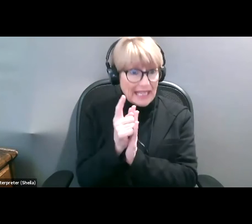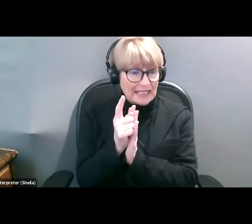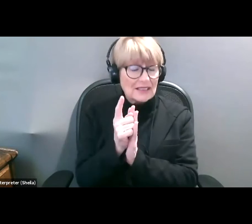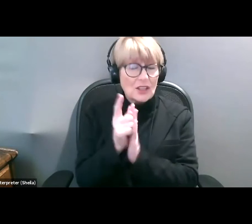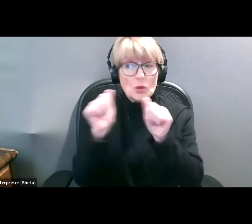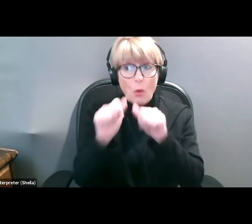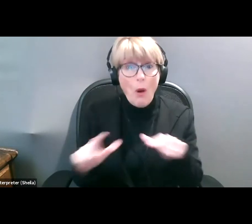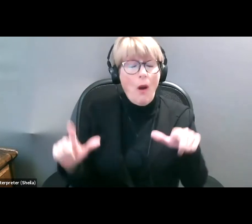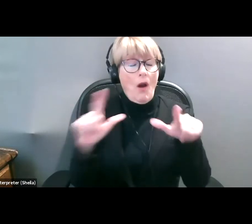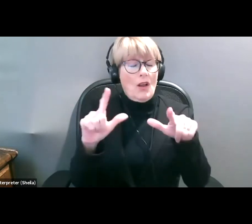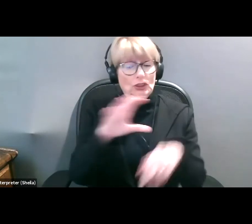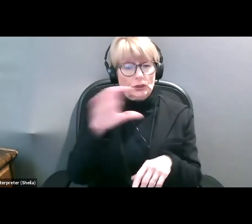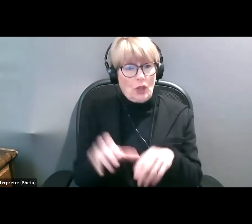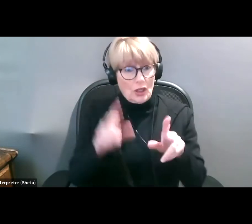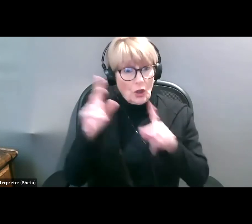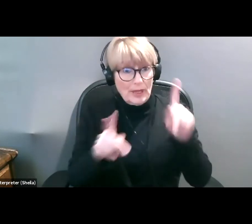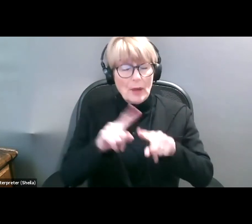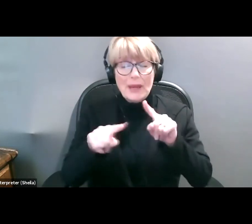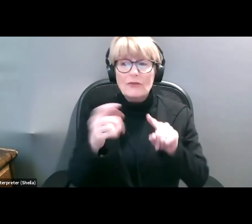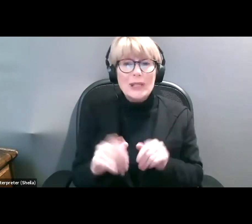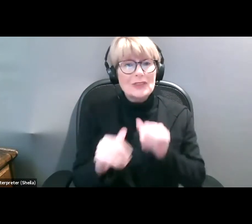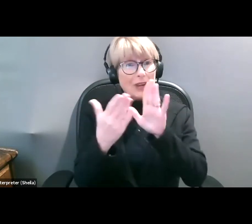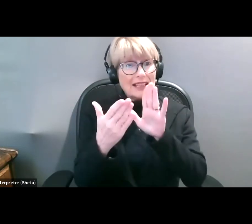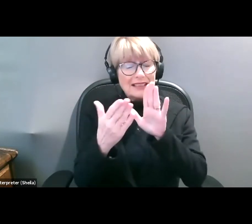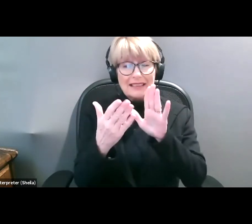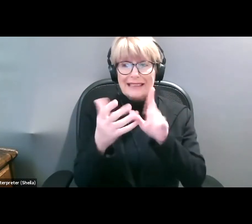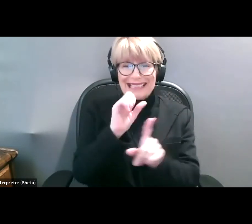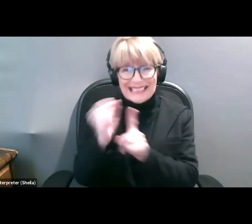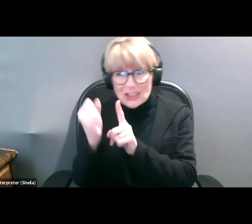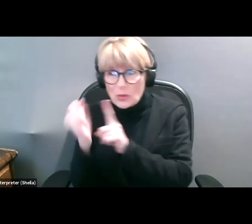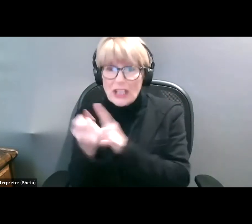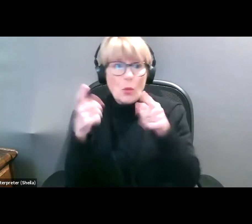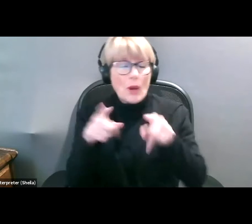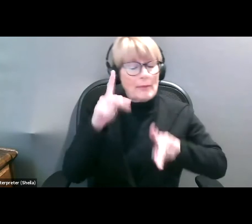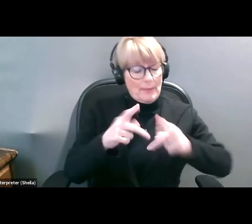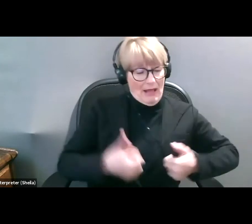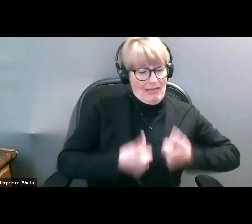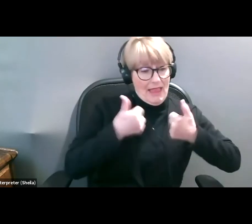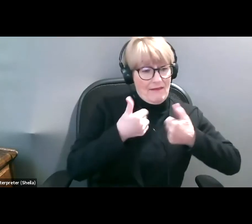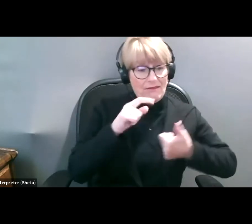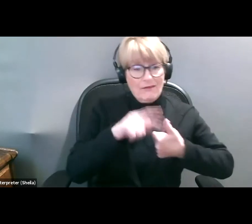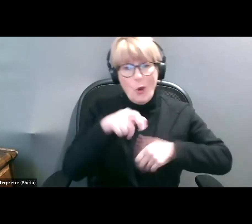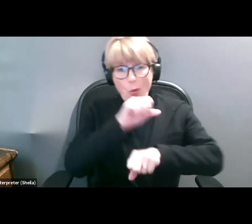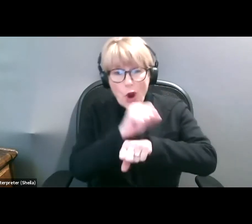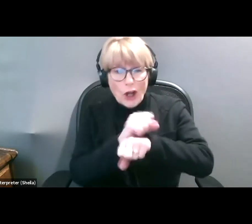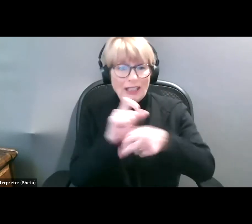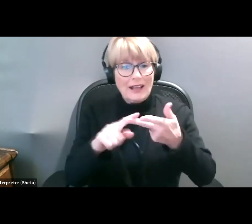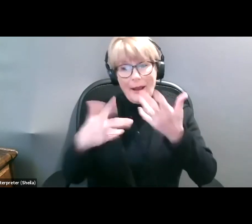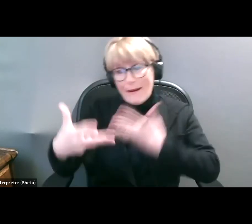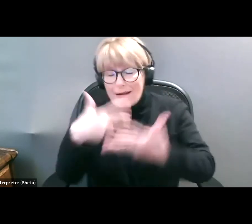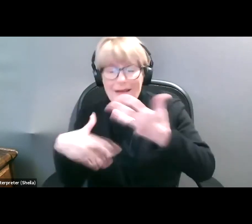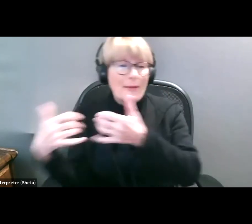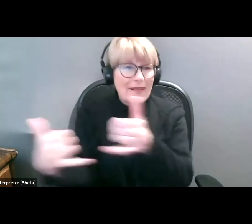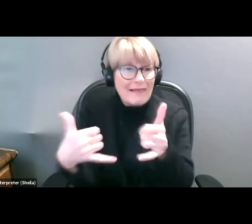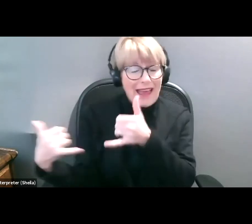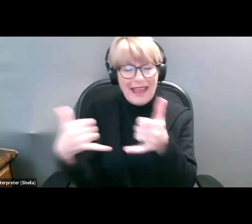if we addressed the conditions under which people lived, worked, and played in these neighborhoods?